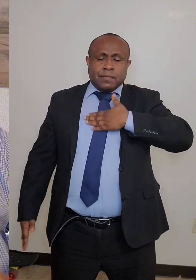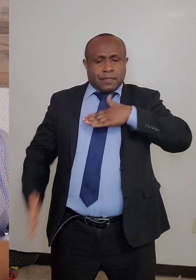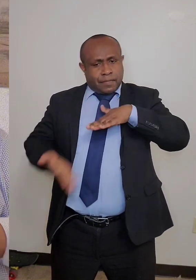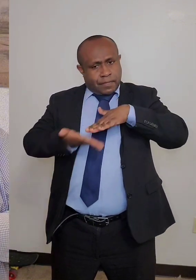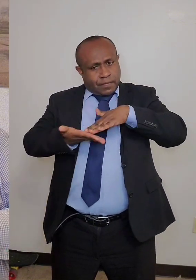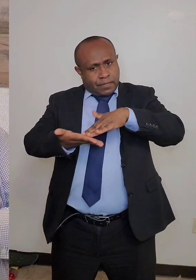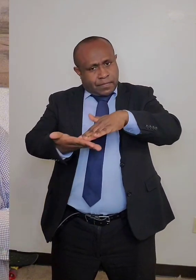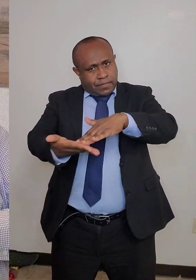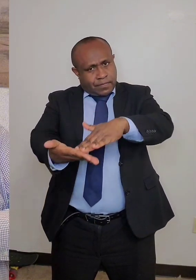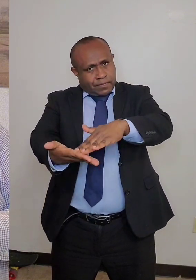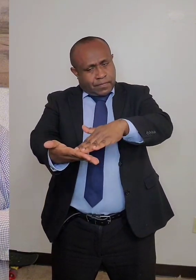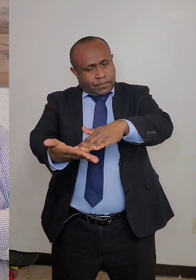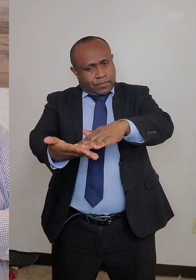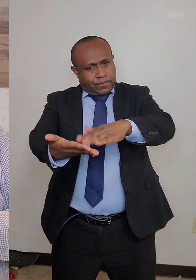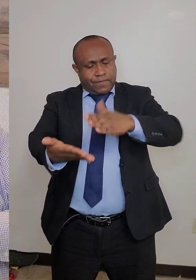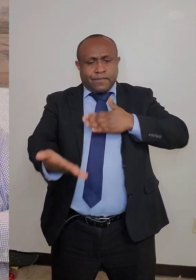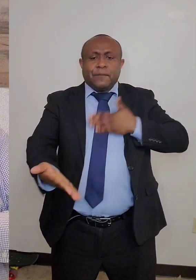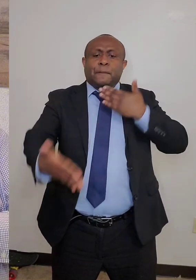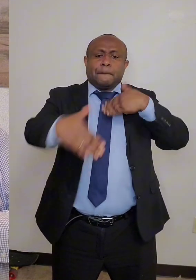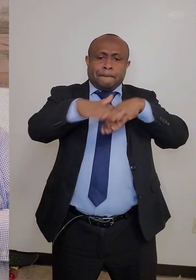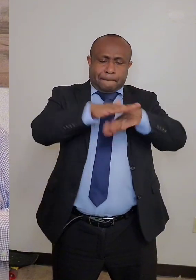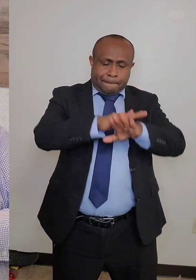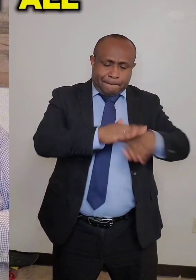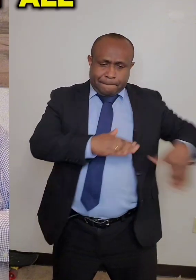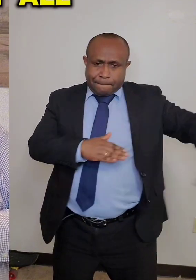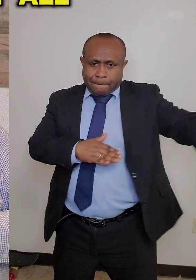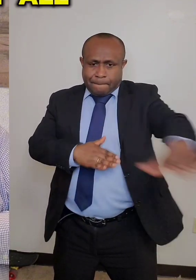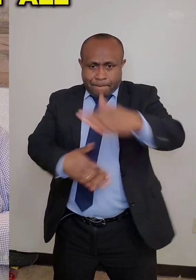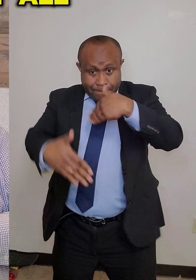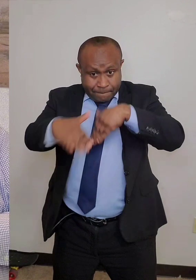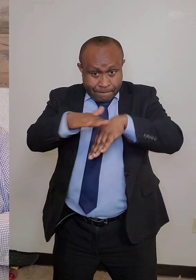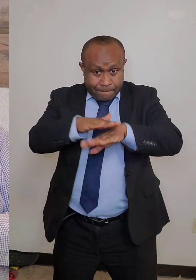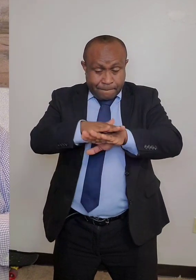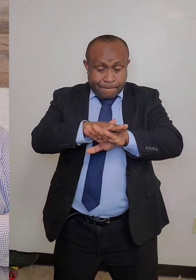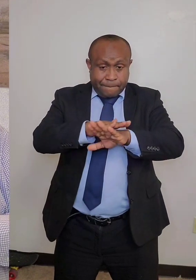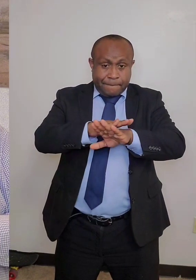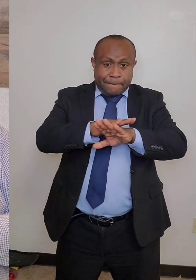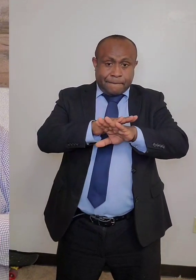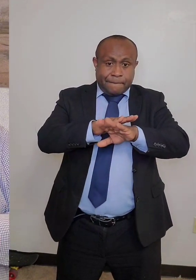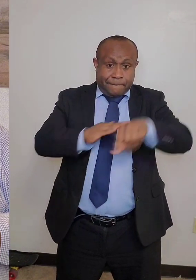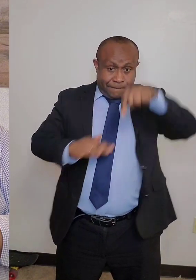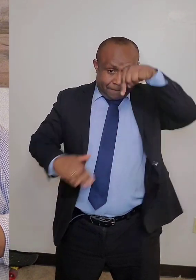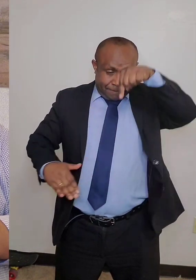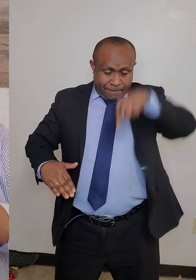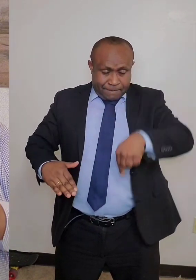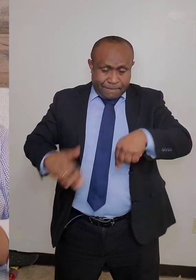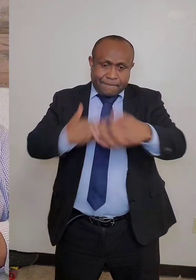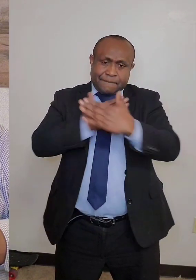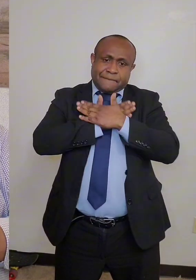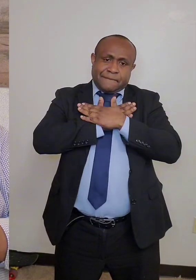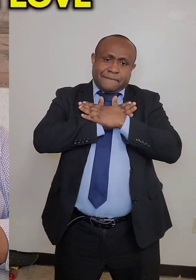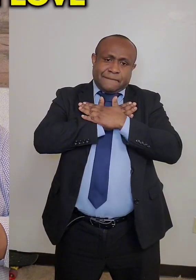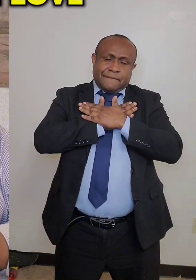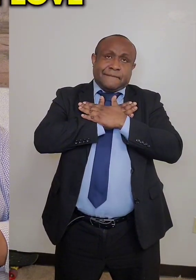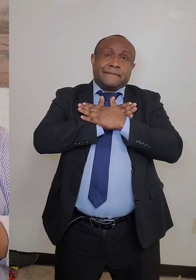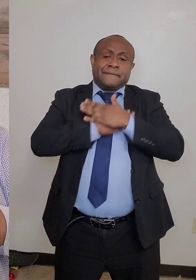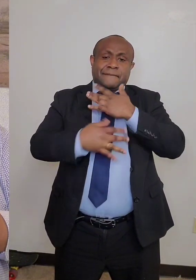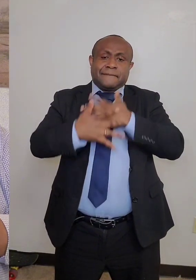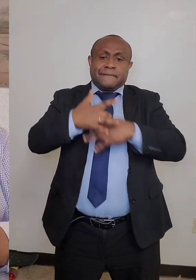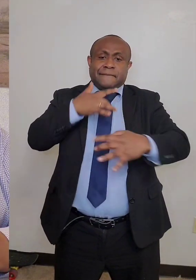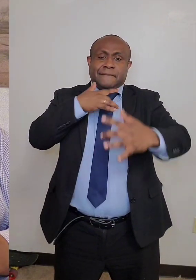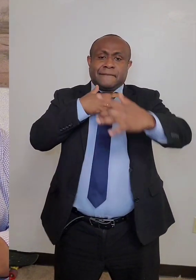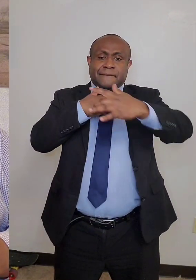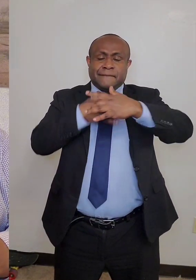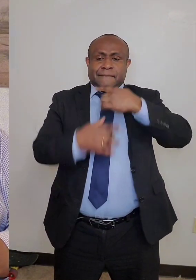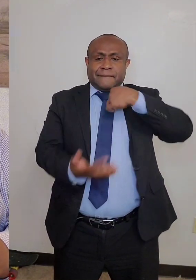cease. My comforter, my all in all, here in the love